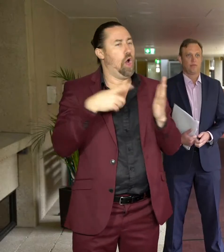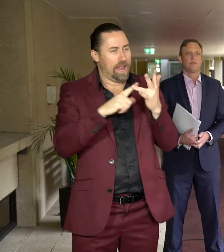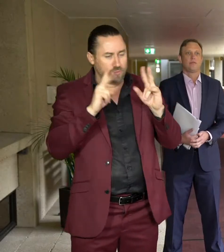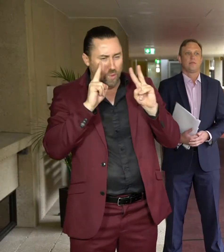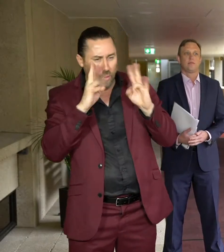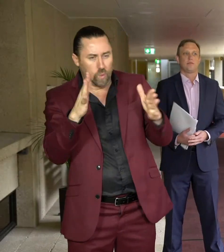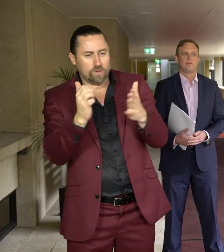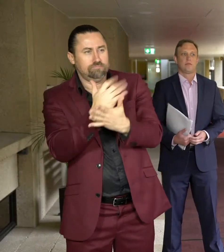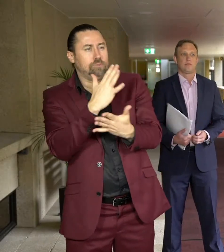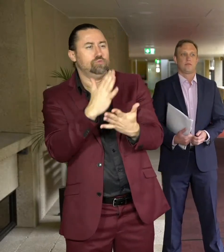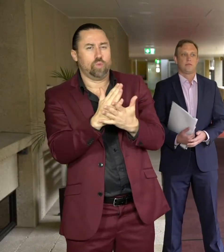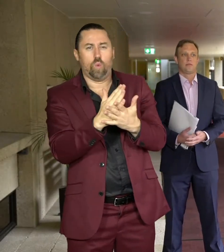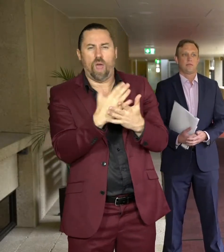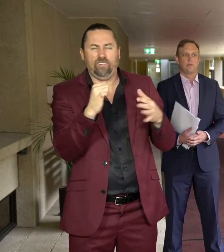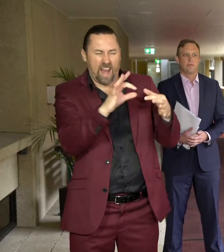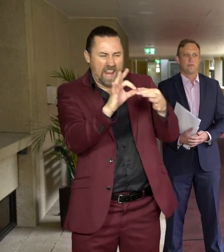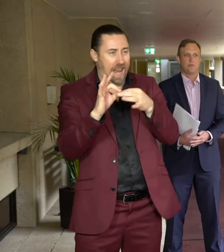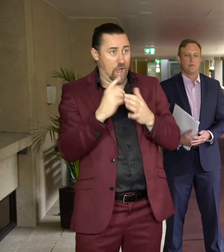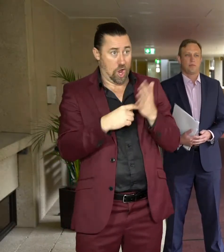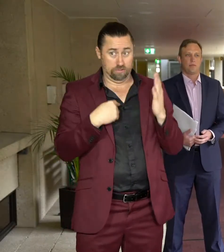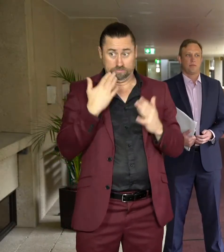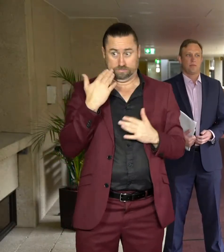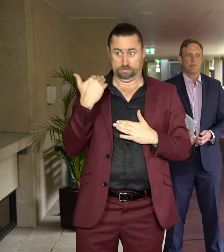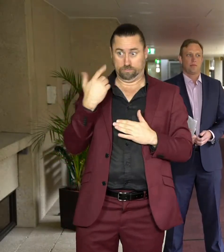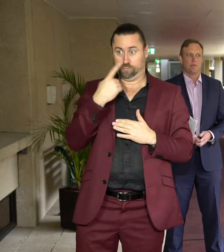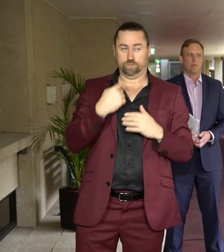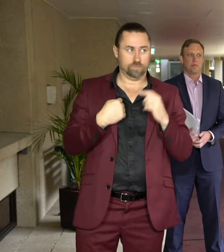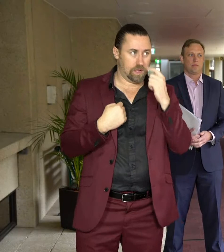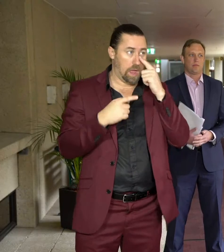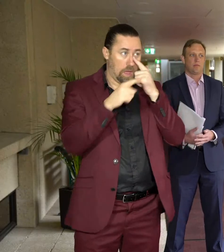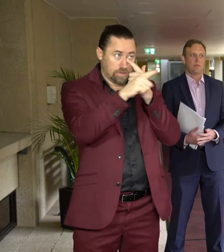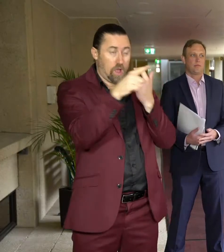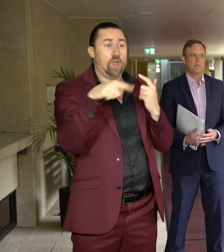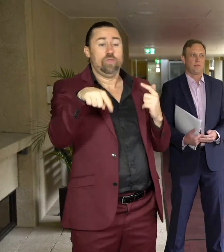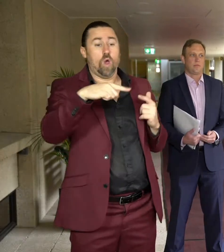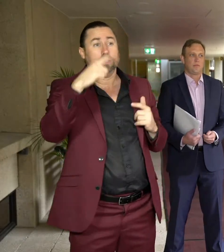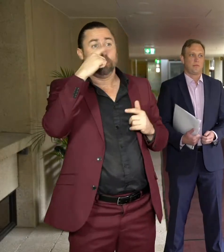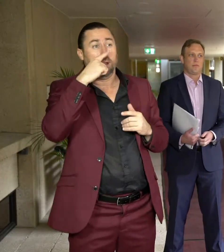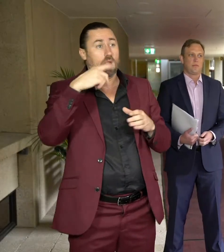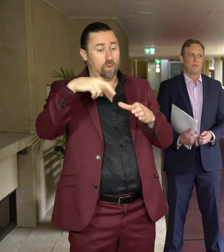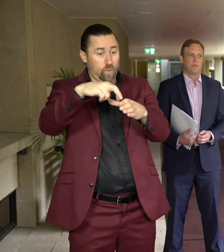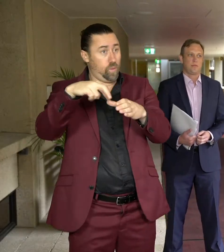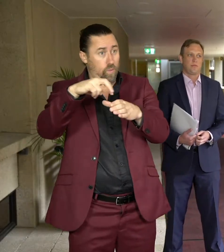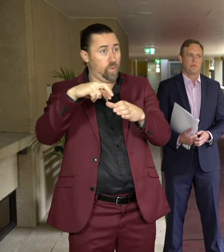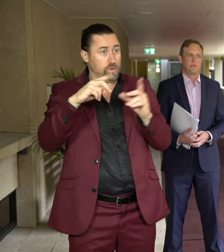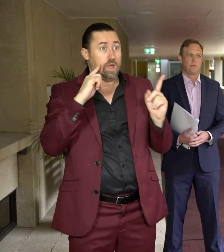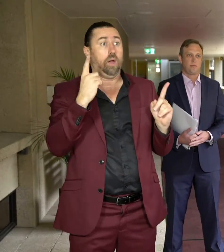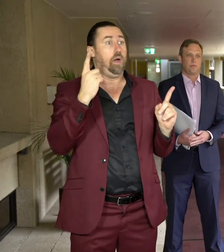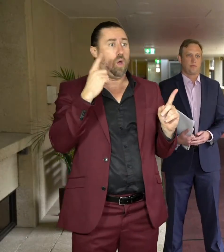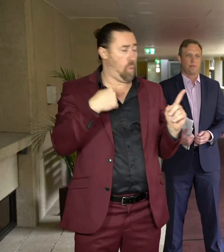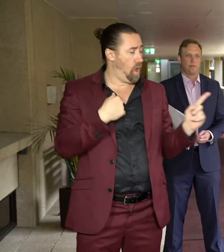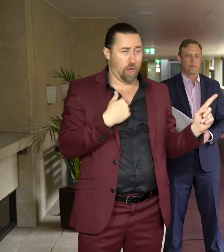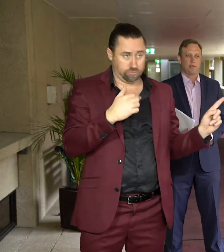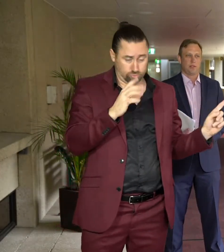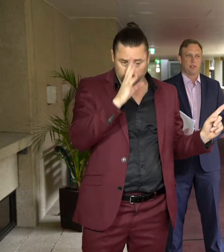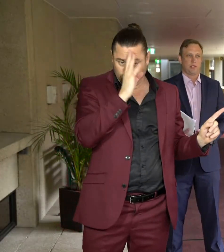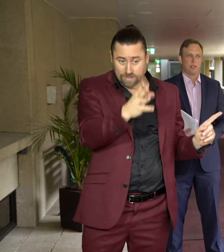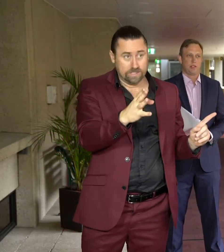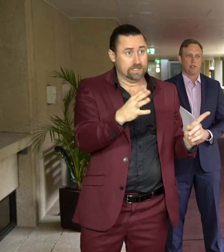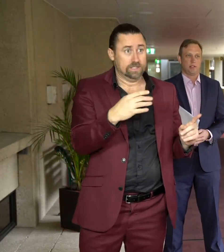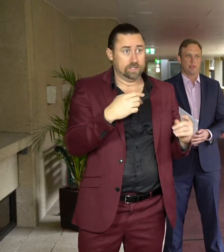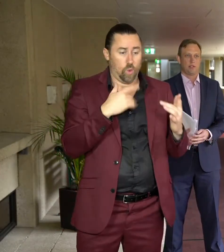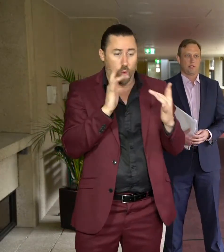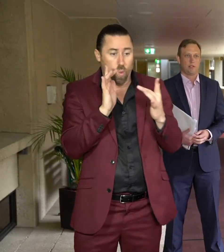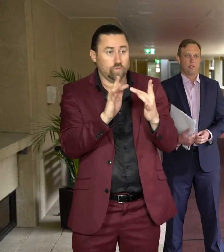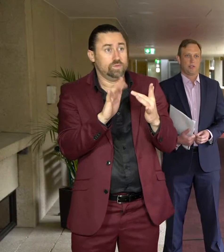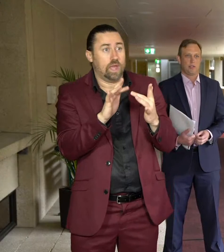clarify that information because it's only just come through. In quarantine? Had they Yes. isolated once they knew? Oh yes, our contact